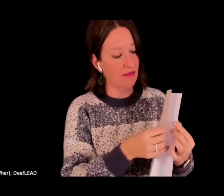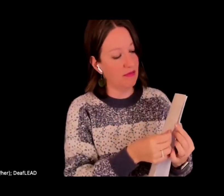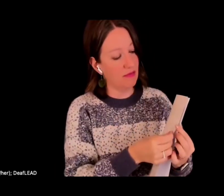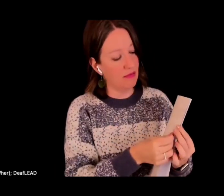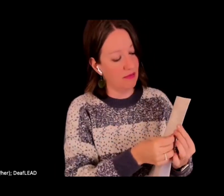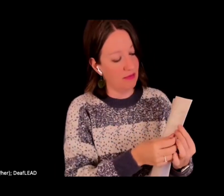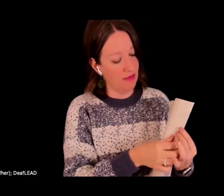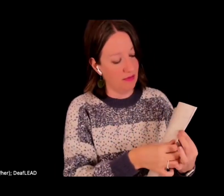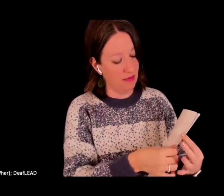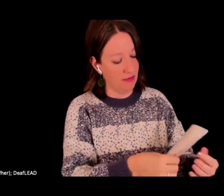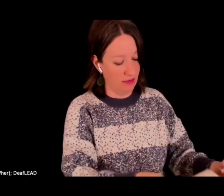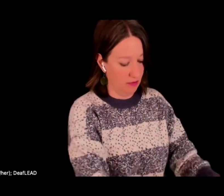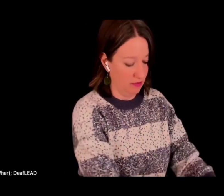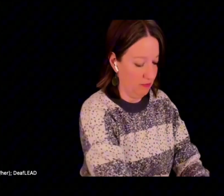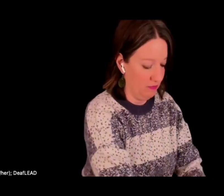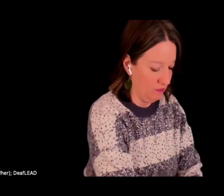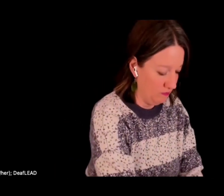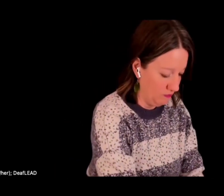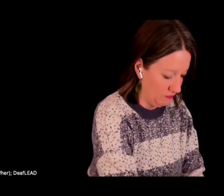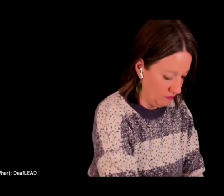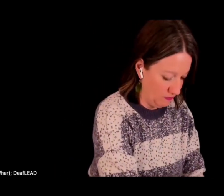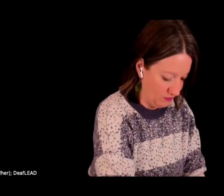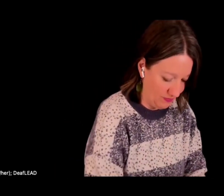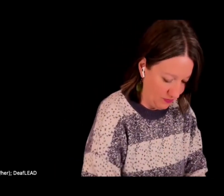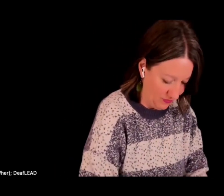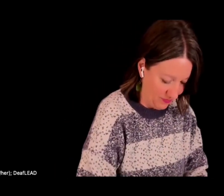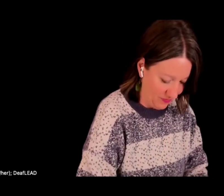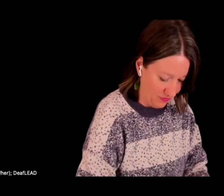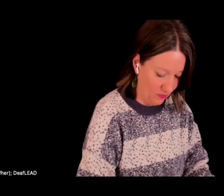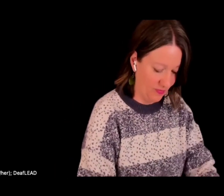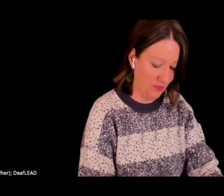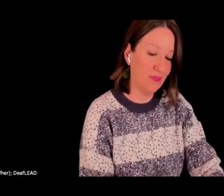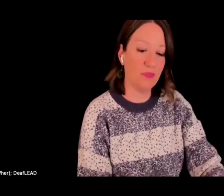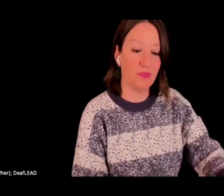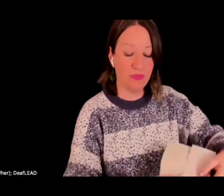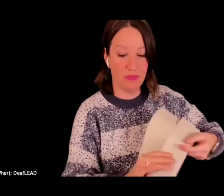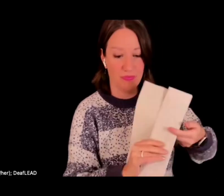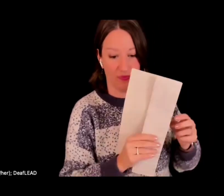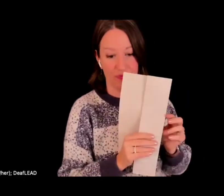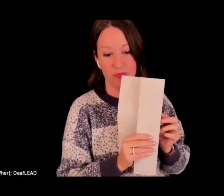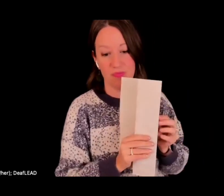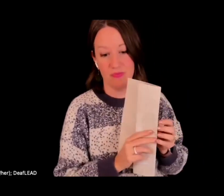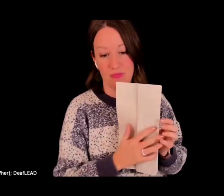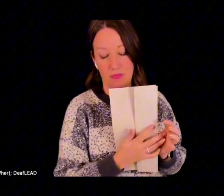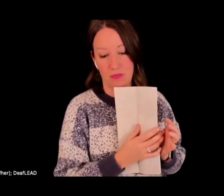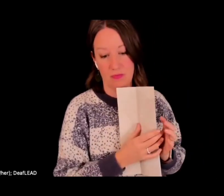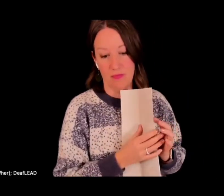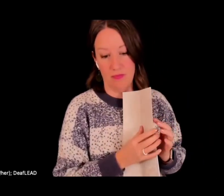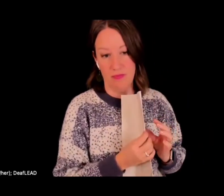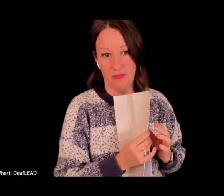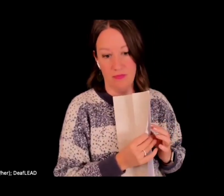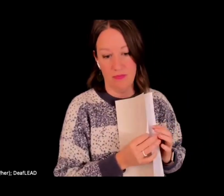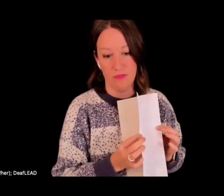And then you'll fold it the same way or this way, one side,